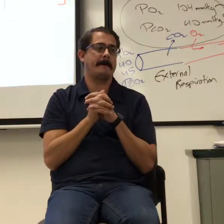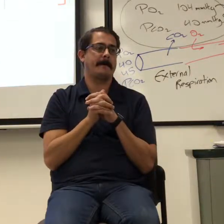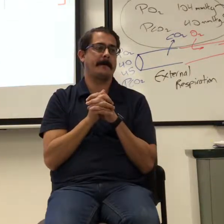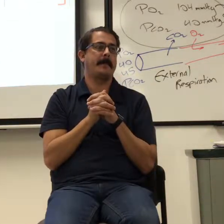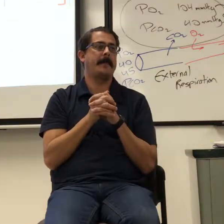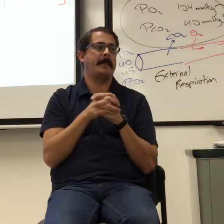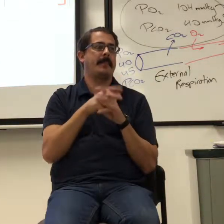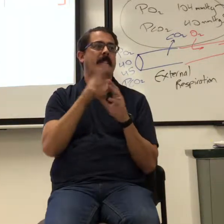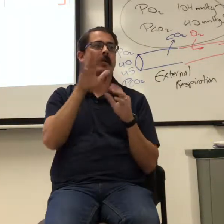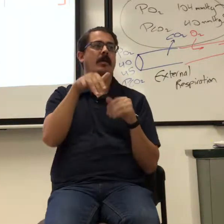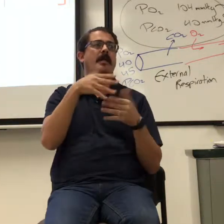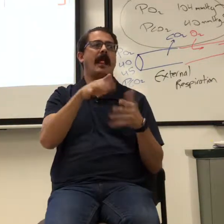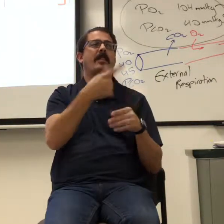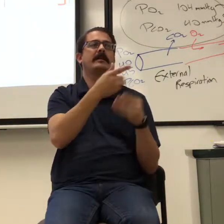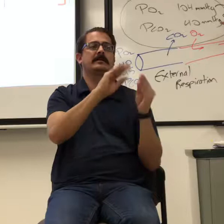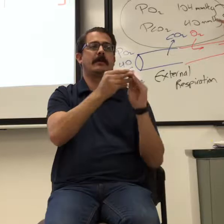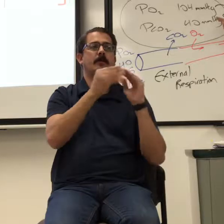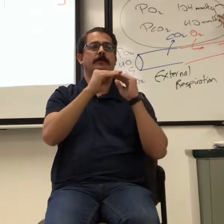that keeps these